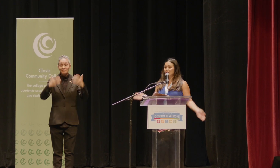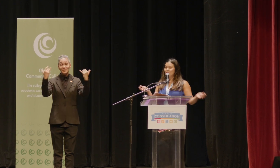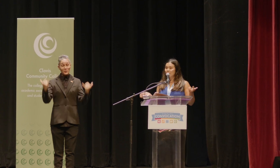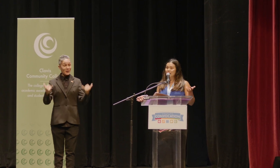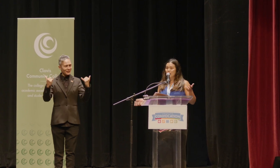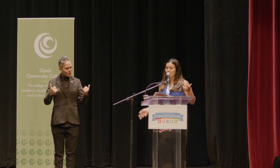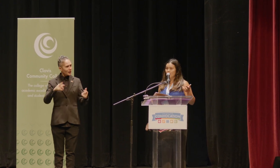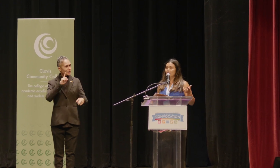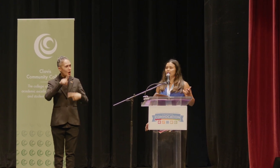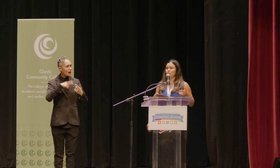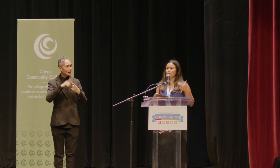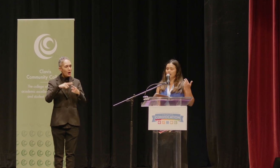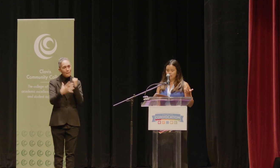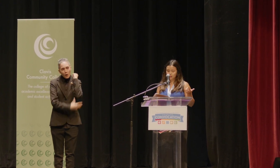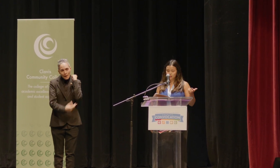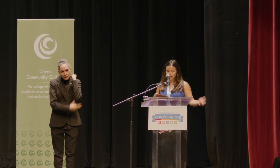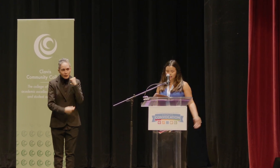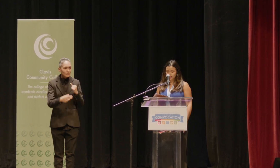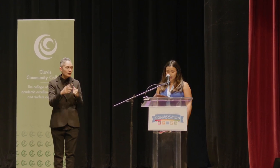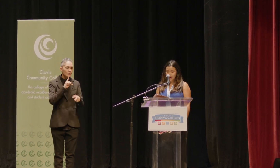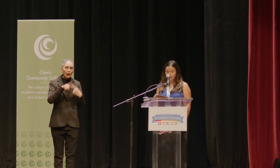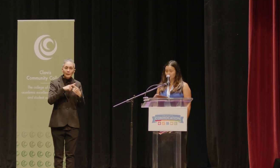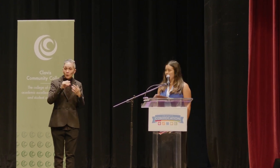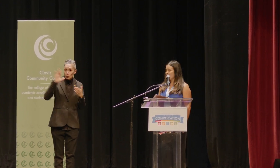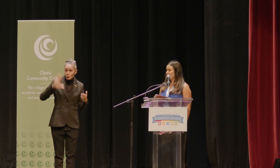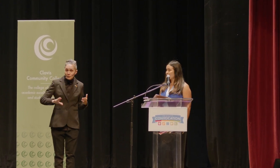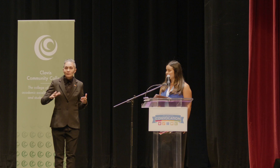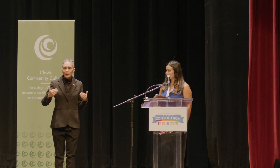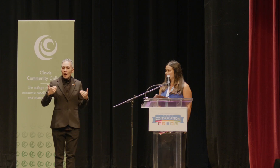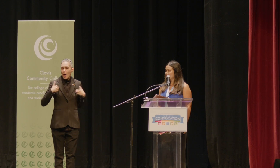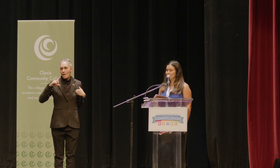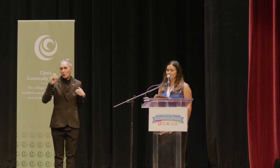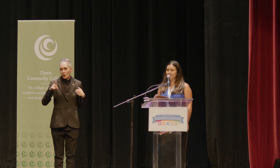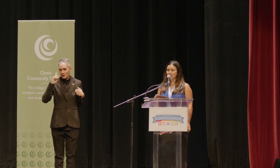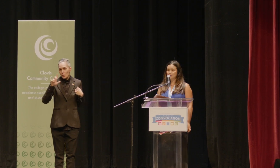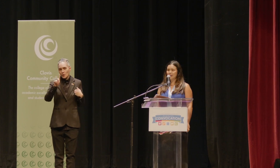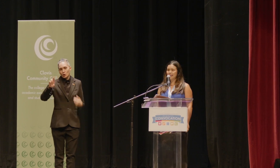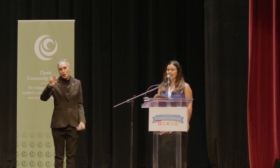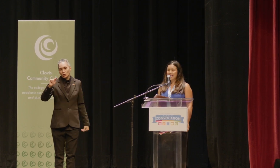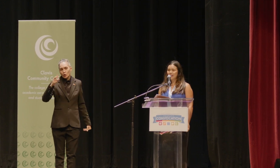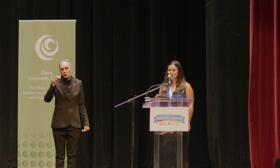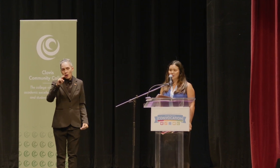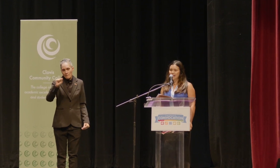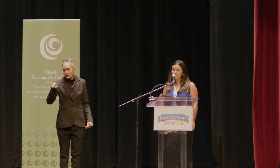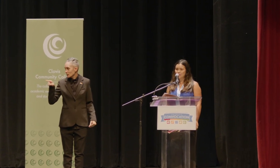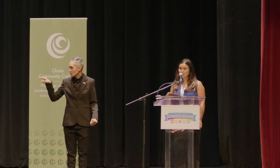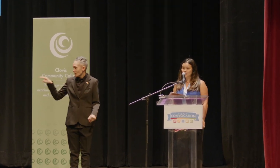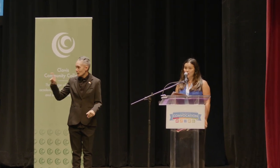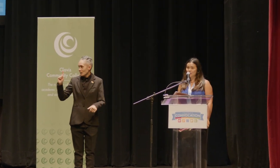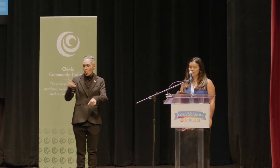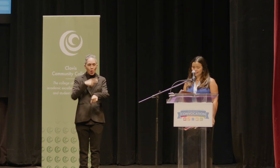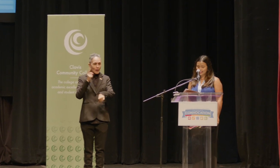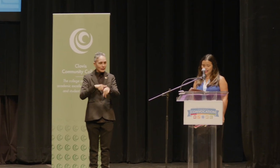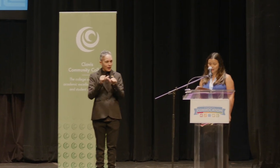So as we're talking about poverty and we're talking about students, I actually have a question for Dr. Thomas. She's been a longtime member